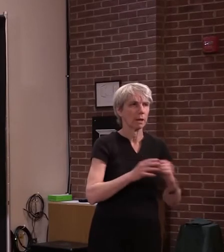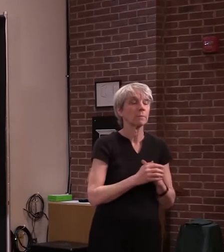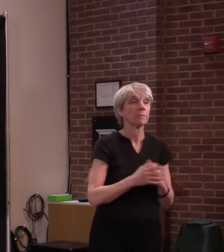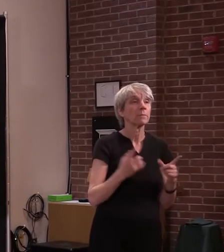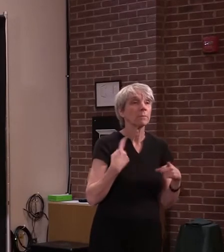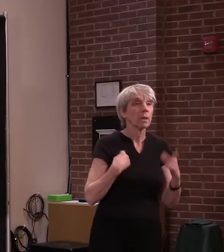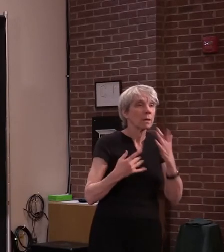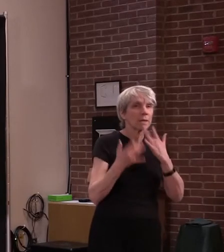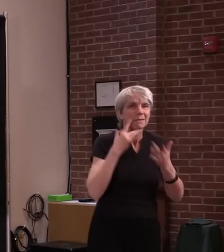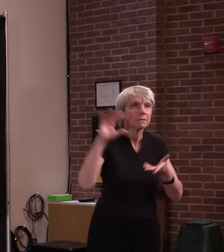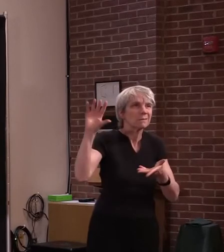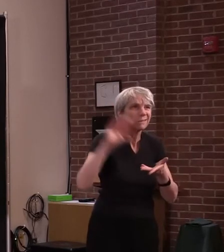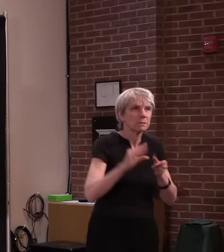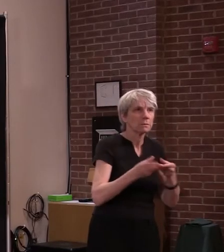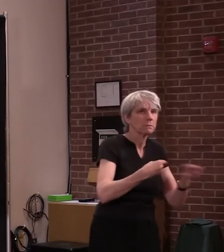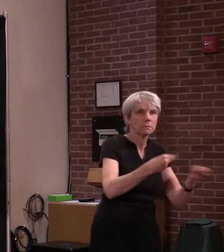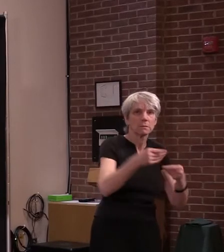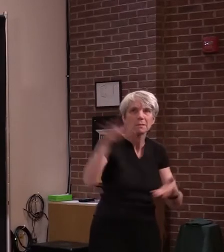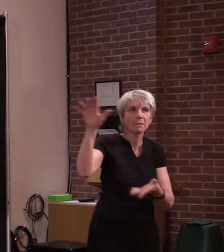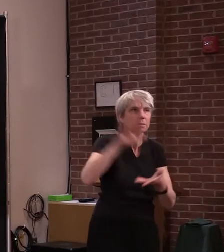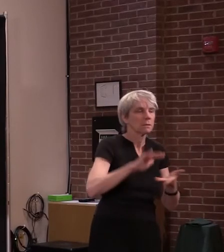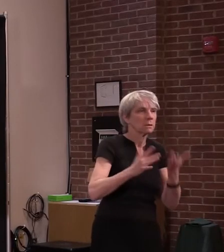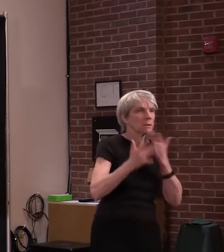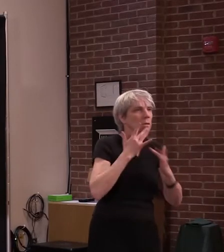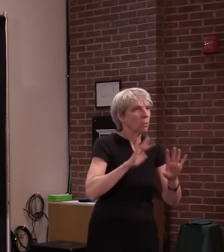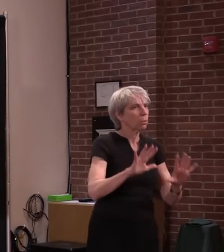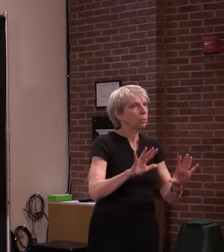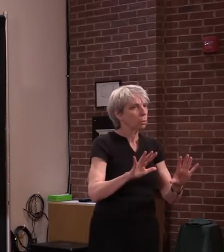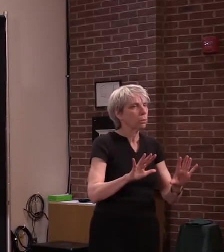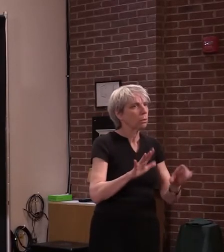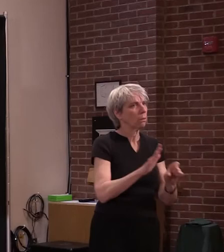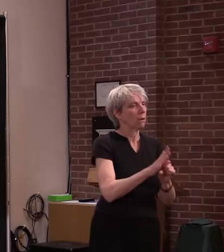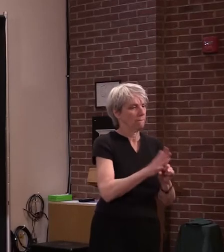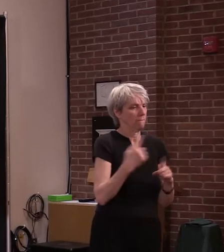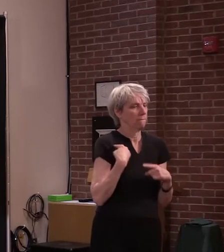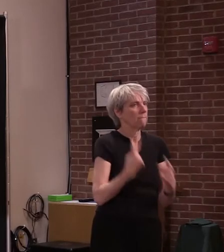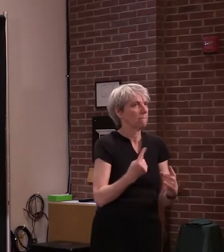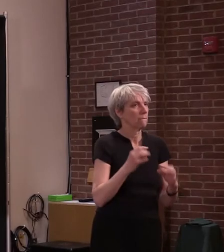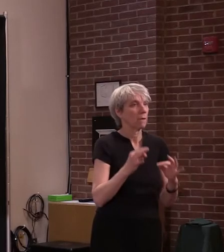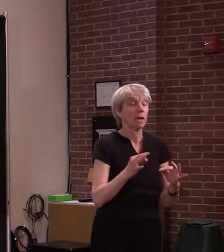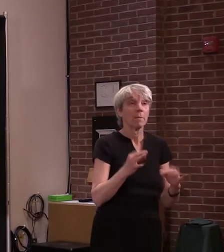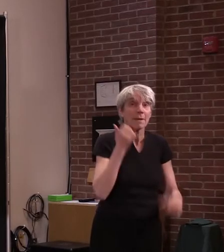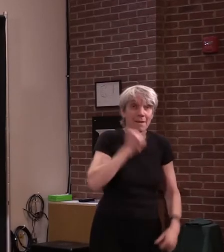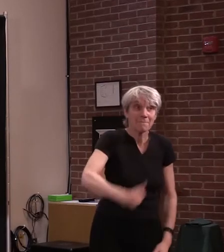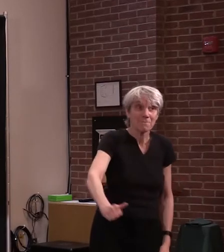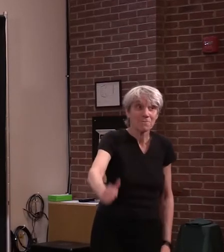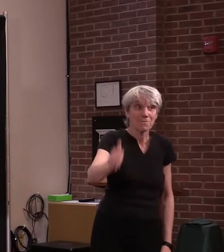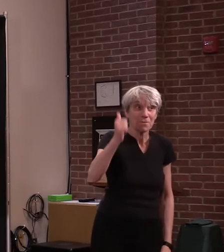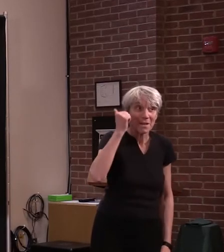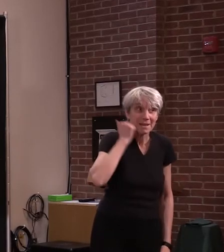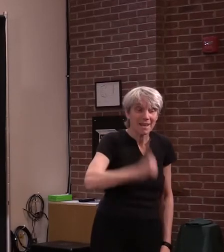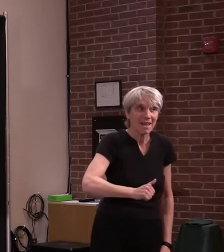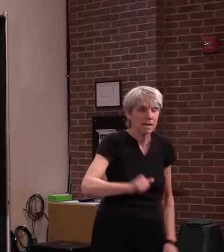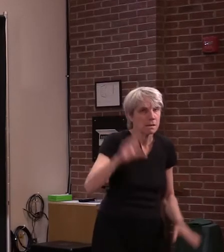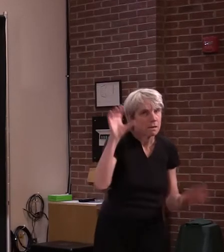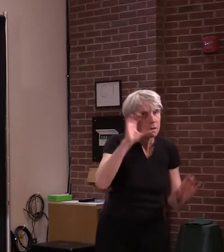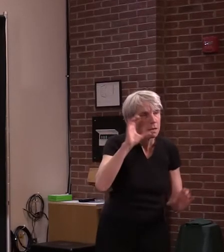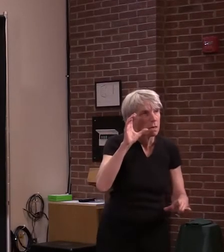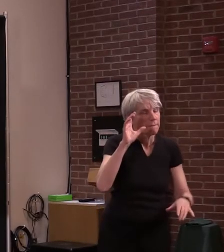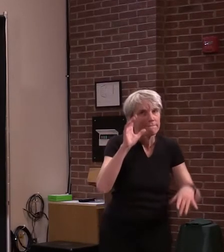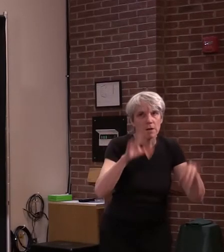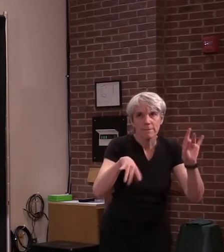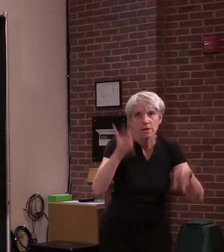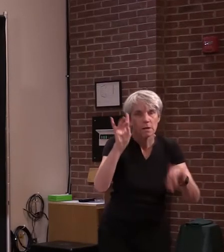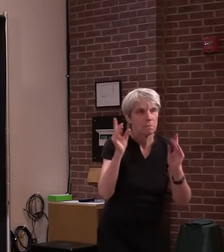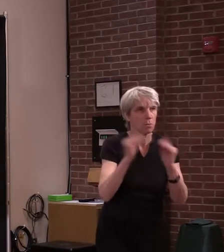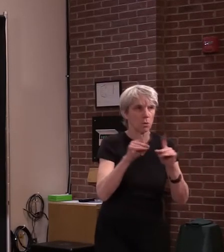our supply, and we think we have enough. But we continue to work every single day to acquire more tests, so